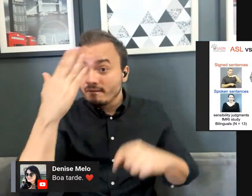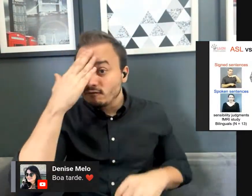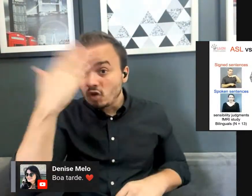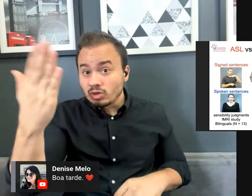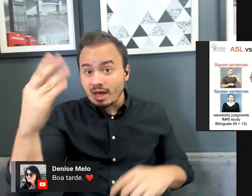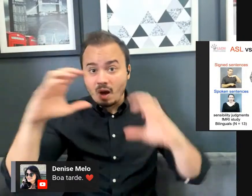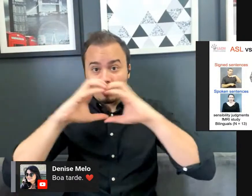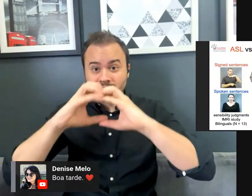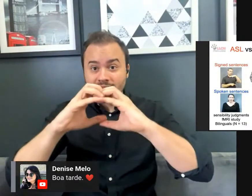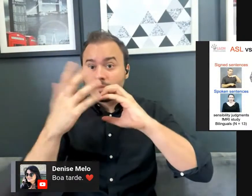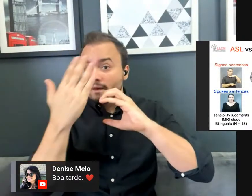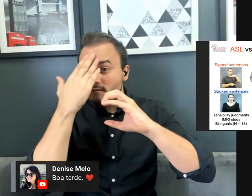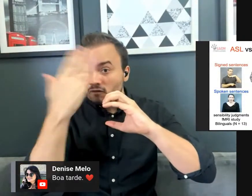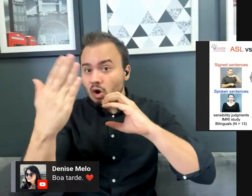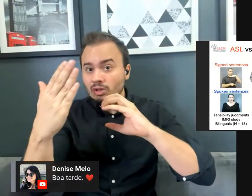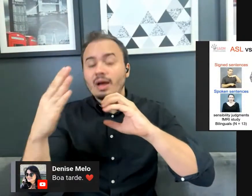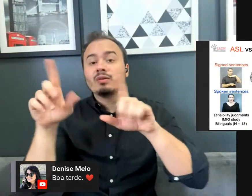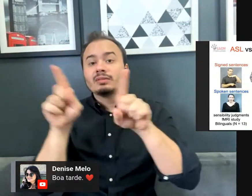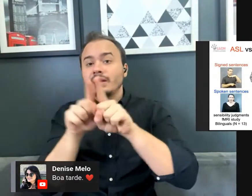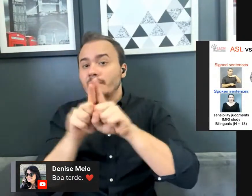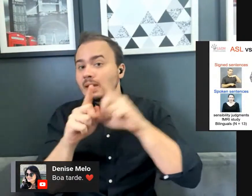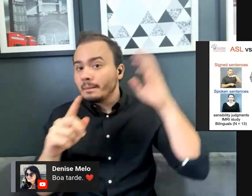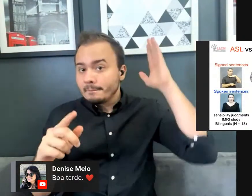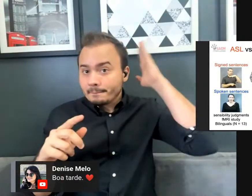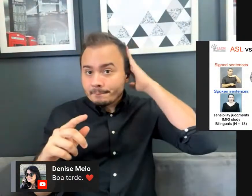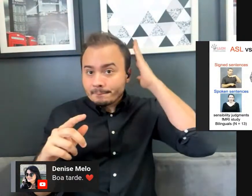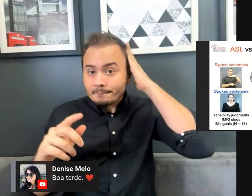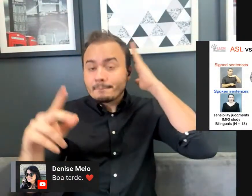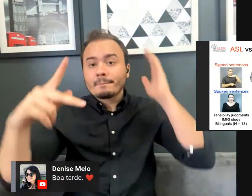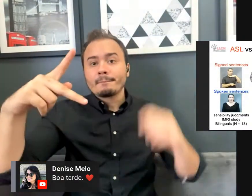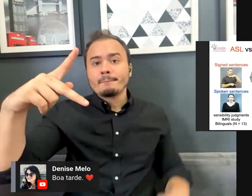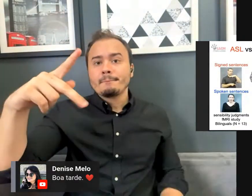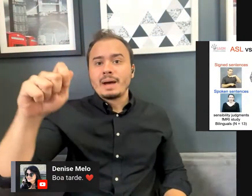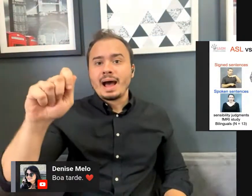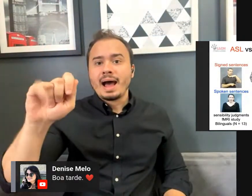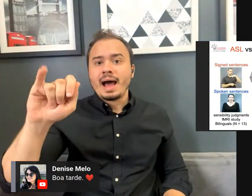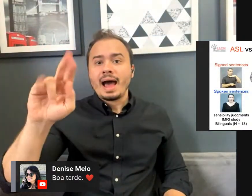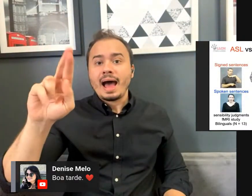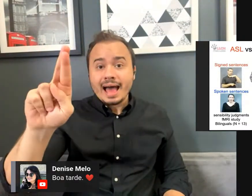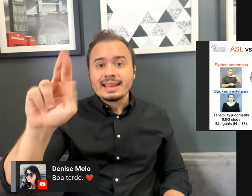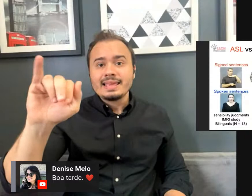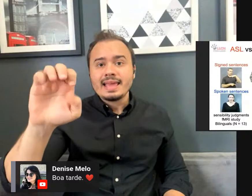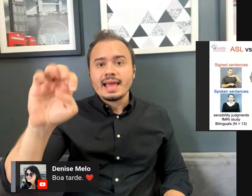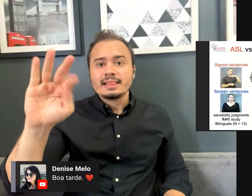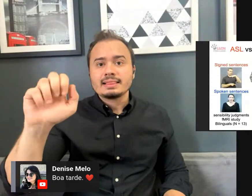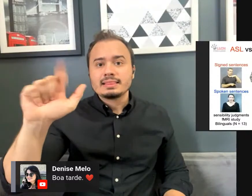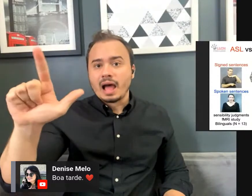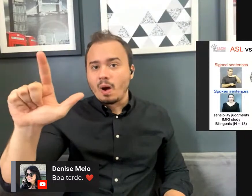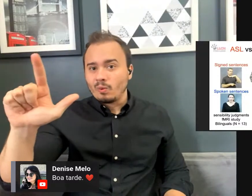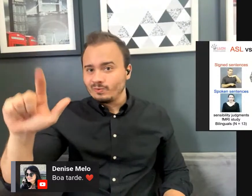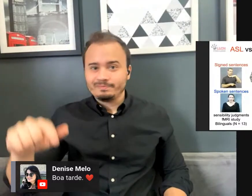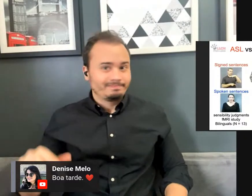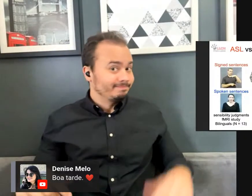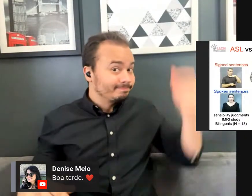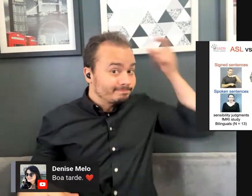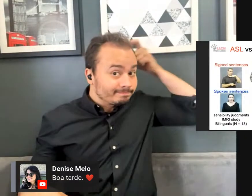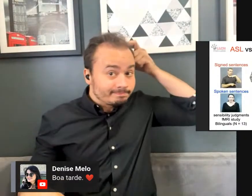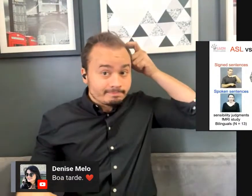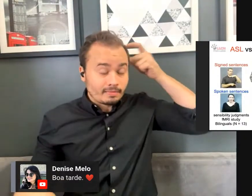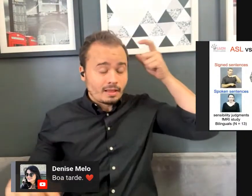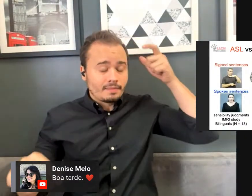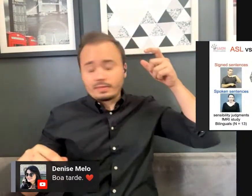sign compared to spoken language. So this, the other interesting thing is the peak coordinates in